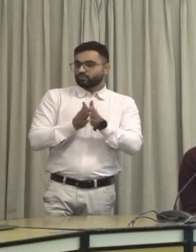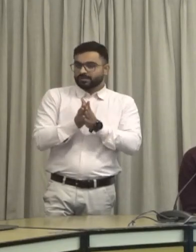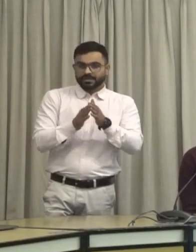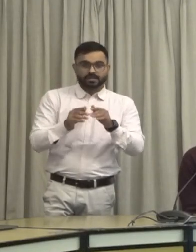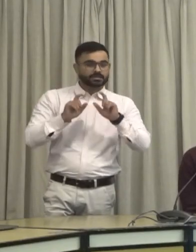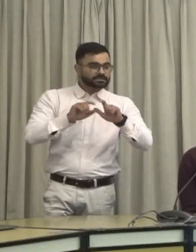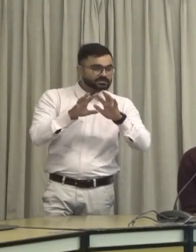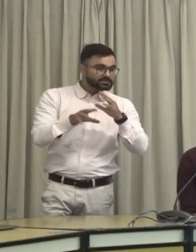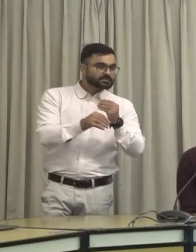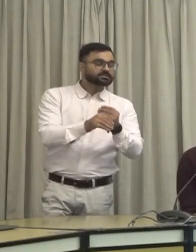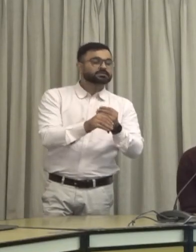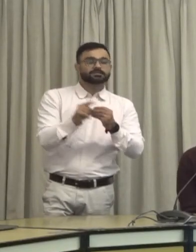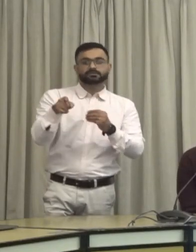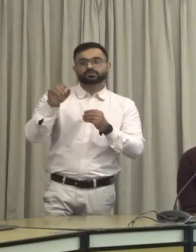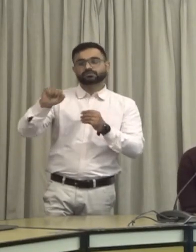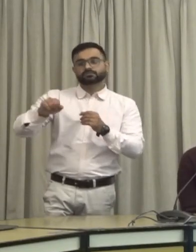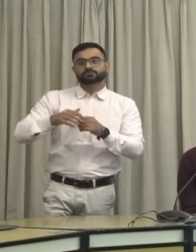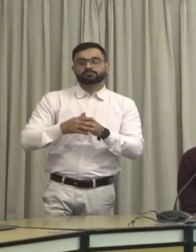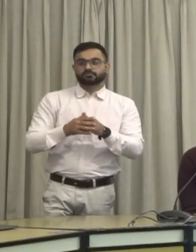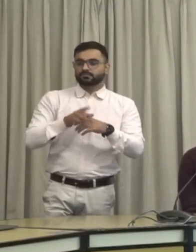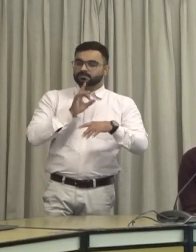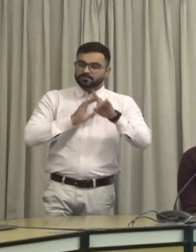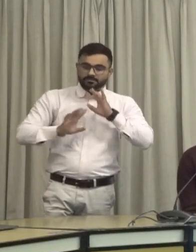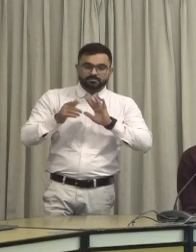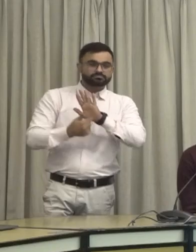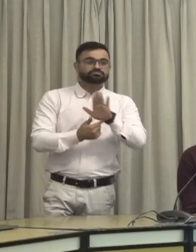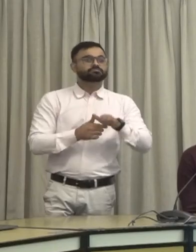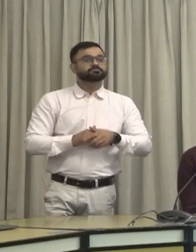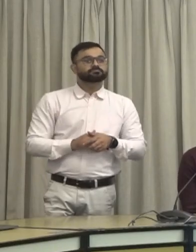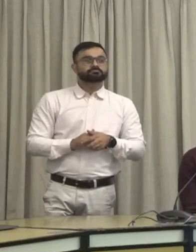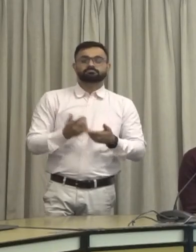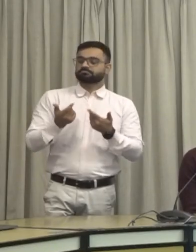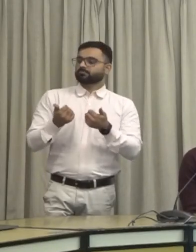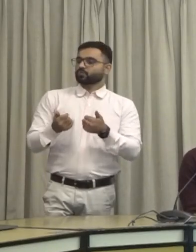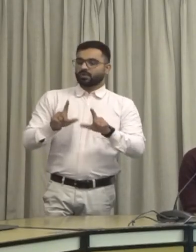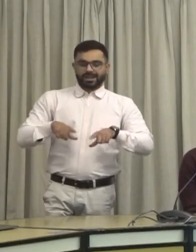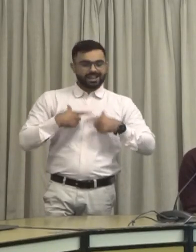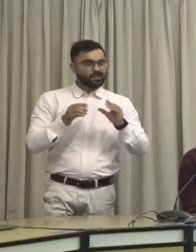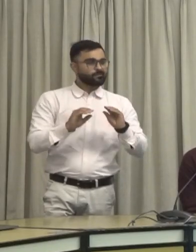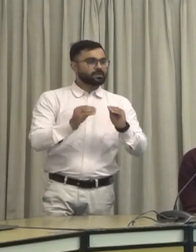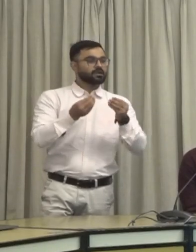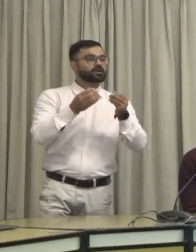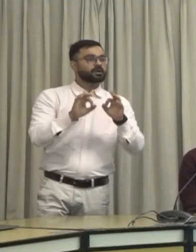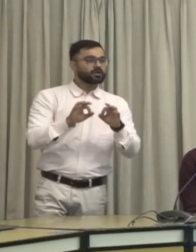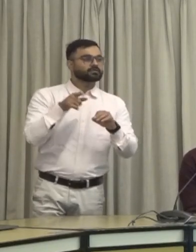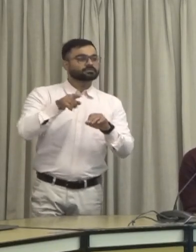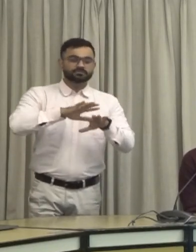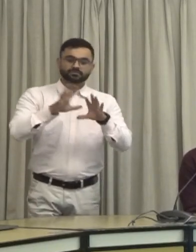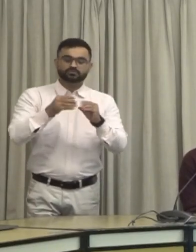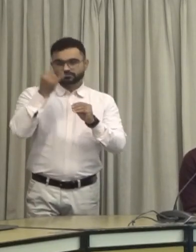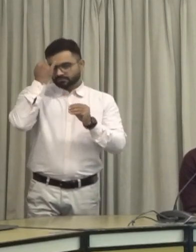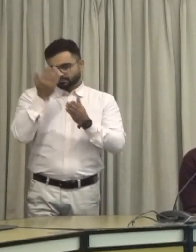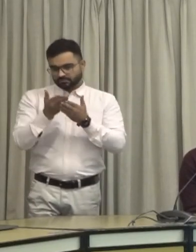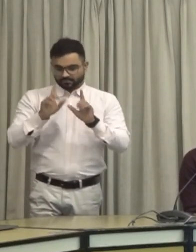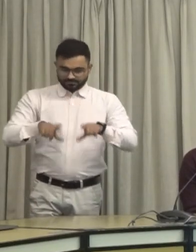compassionate care, once their pain was addressed, are quite willing to live on. And the whole idea should